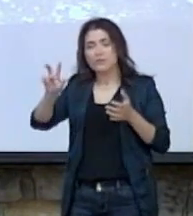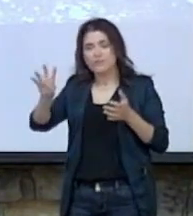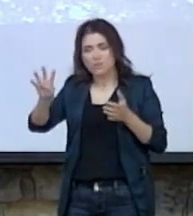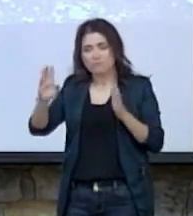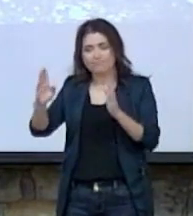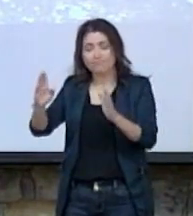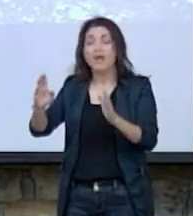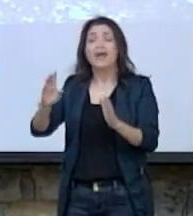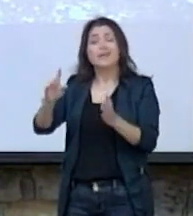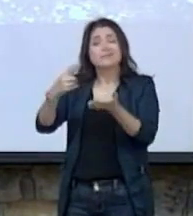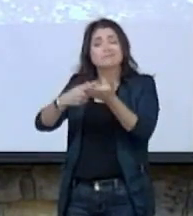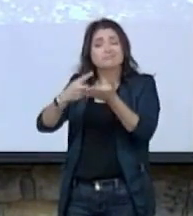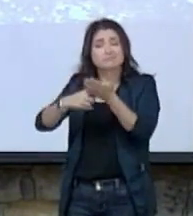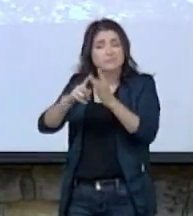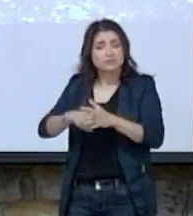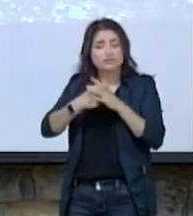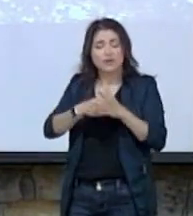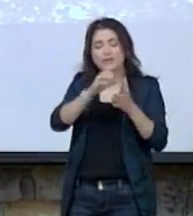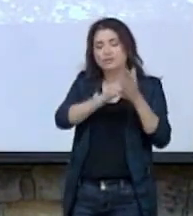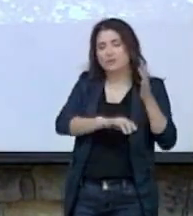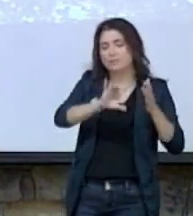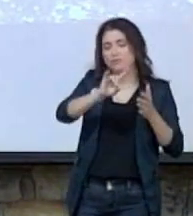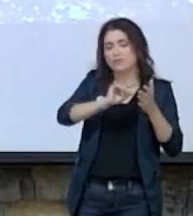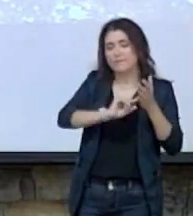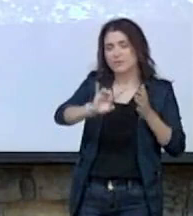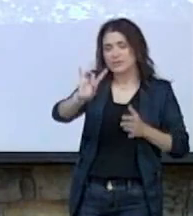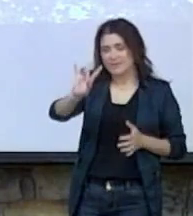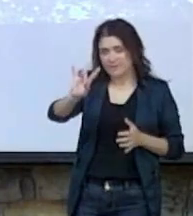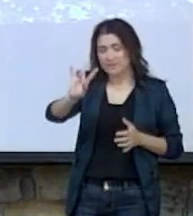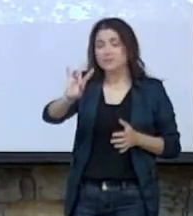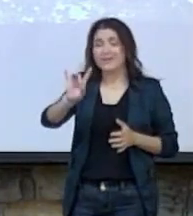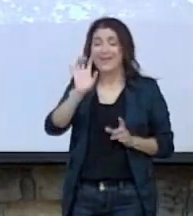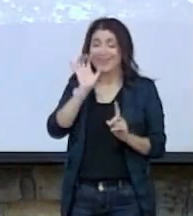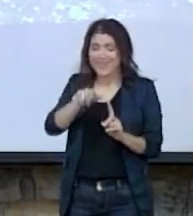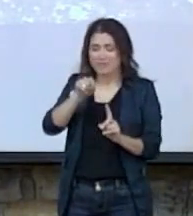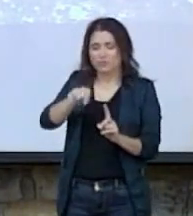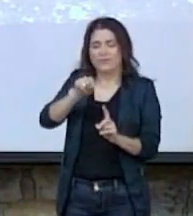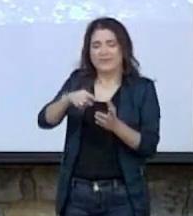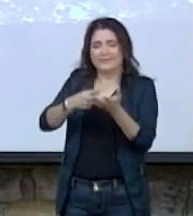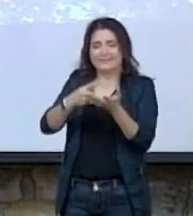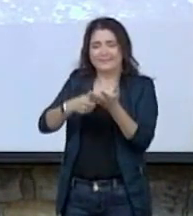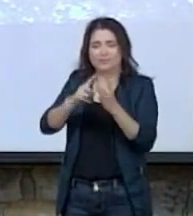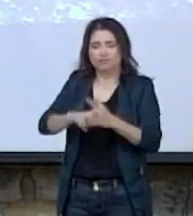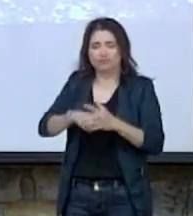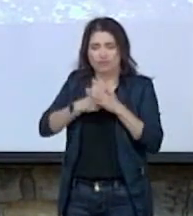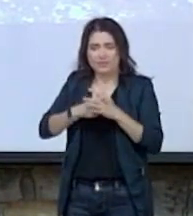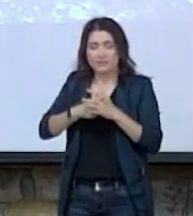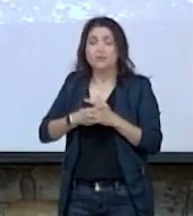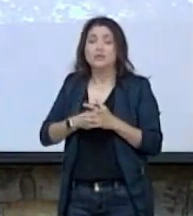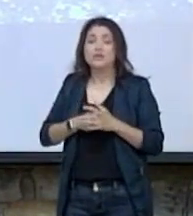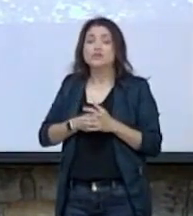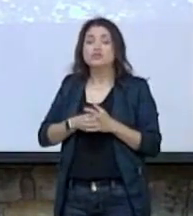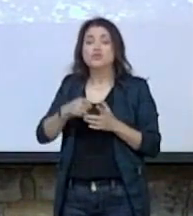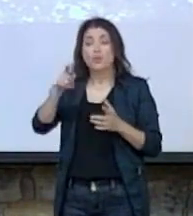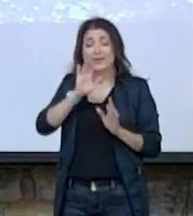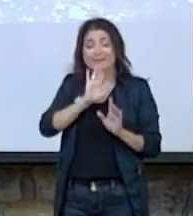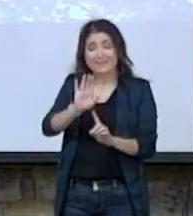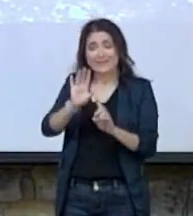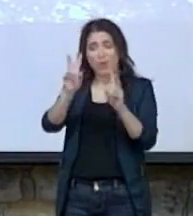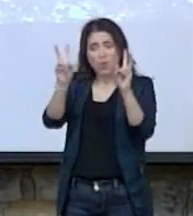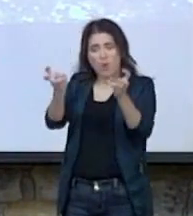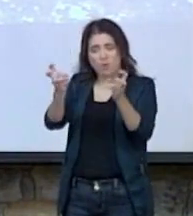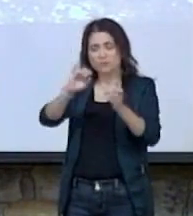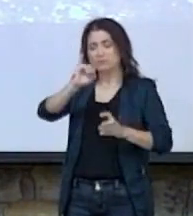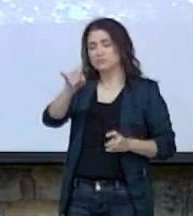this discussion back in chapter 8 and verse 7. That's where this discussion started. And so he quotes Jeremiah